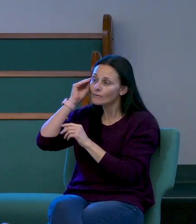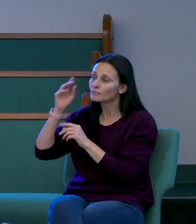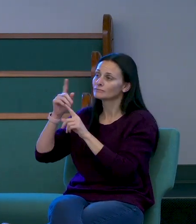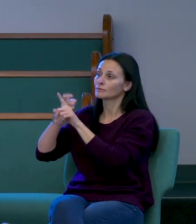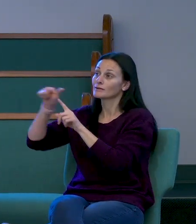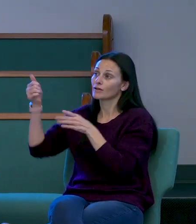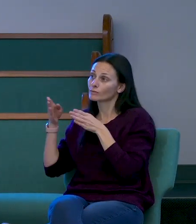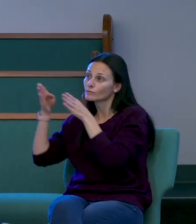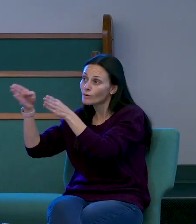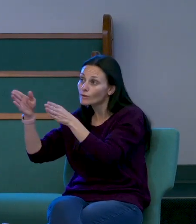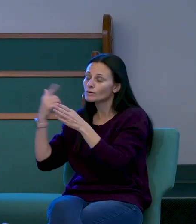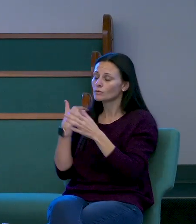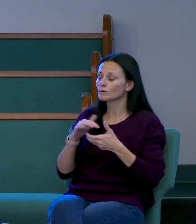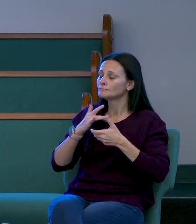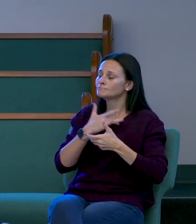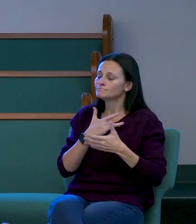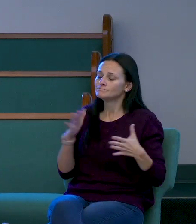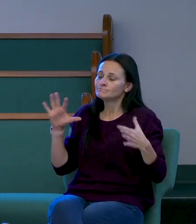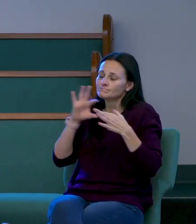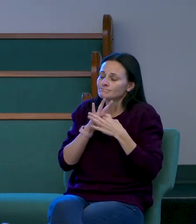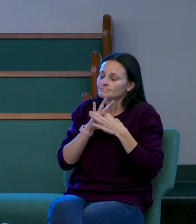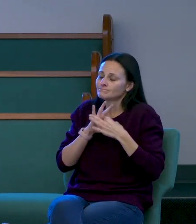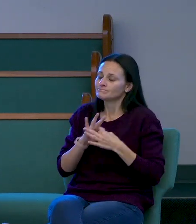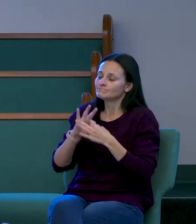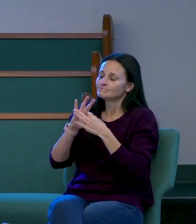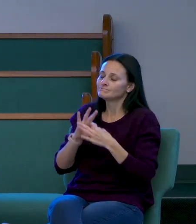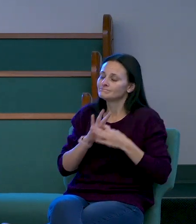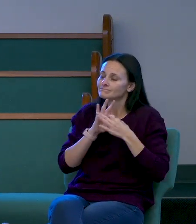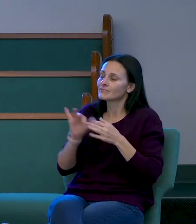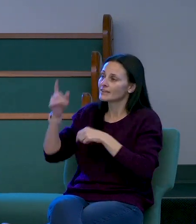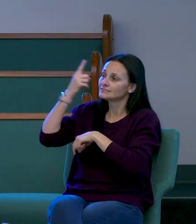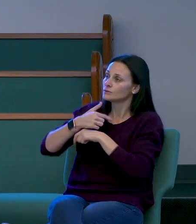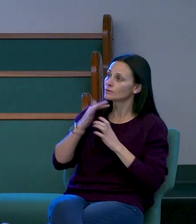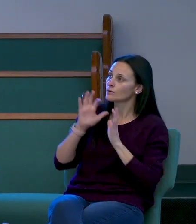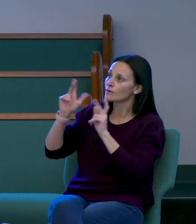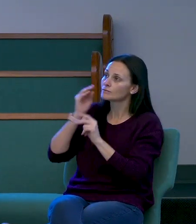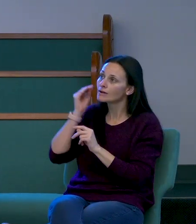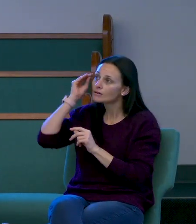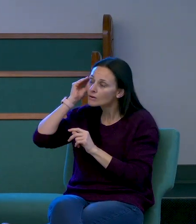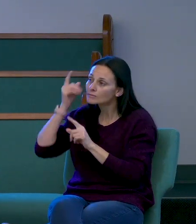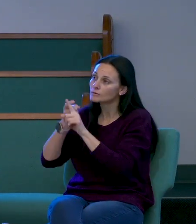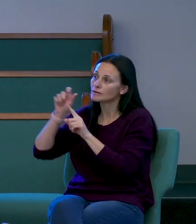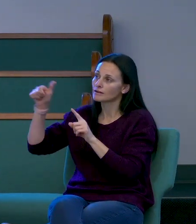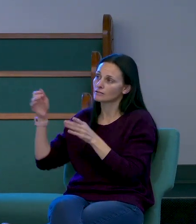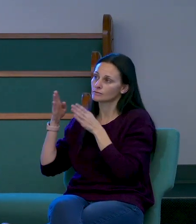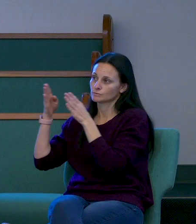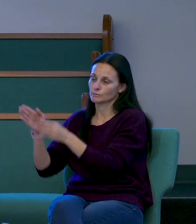road. We'll hold each other's hearts this day as we're headed back home by another